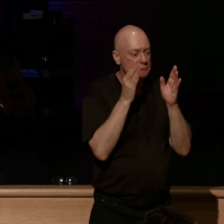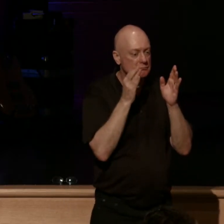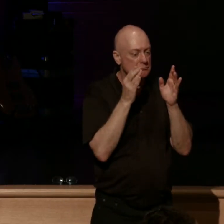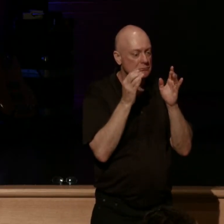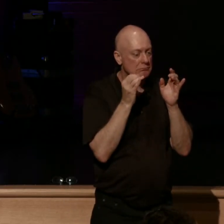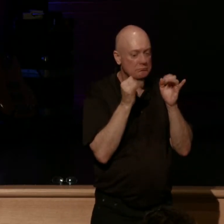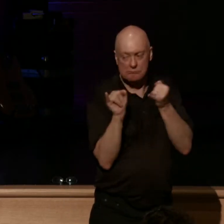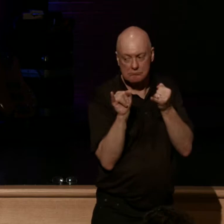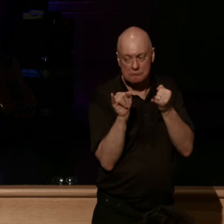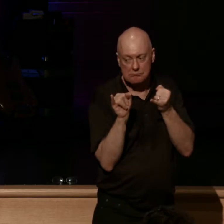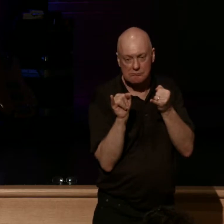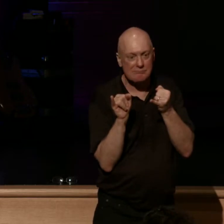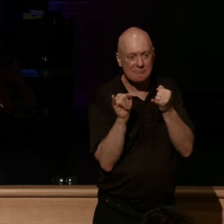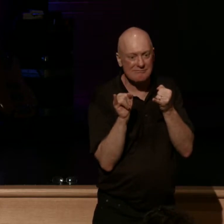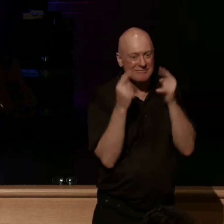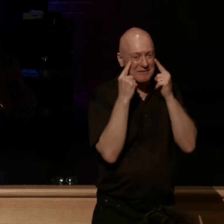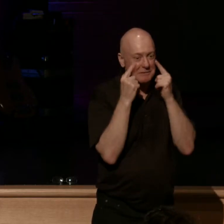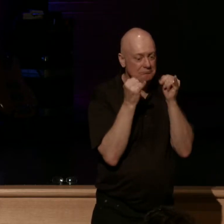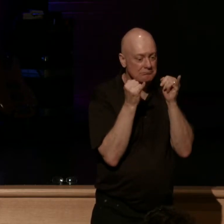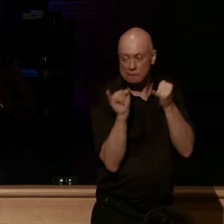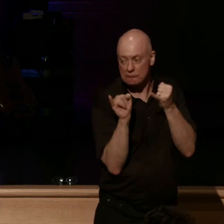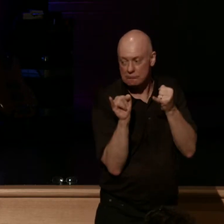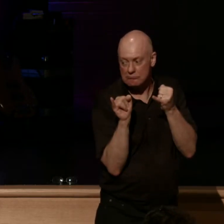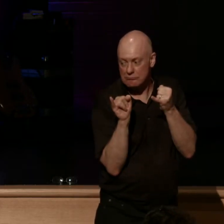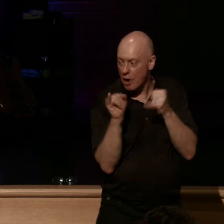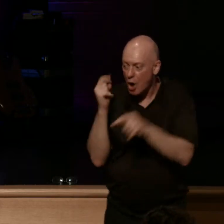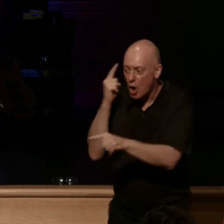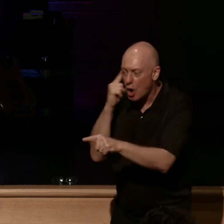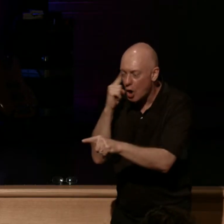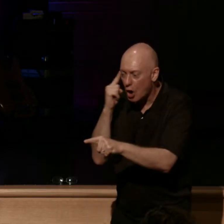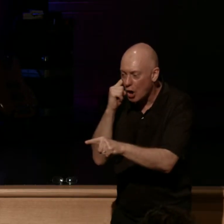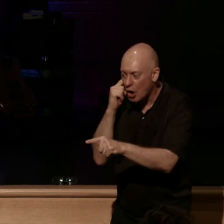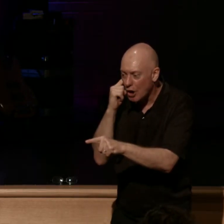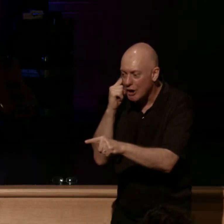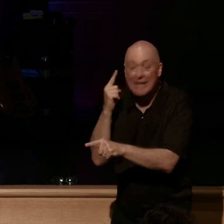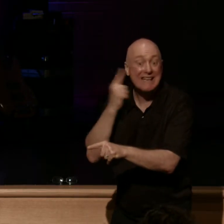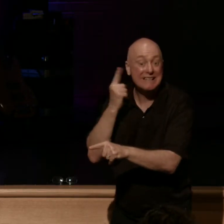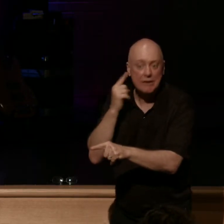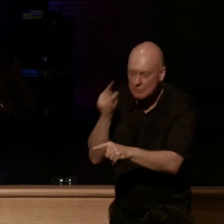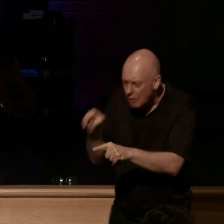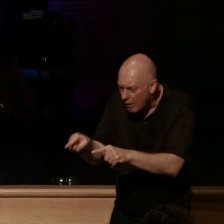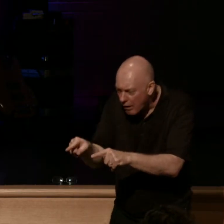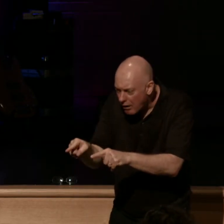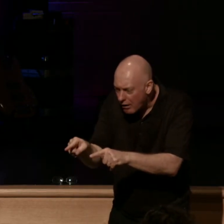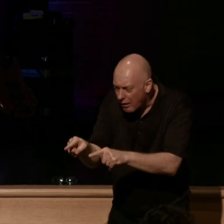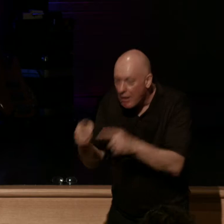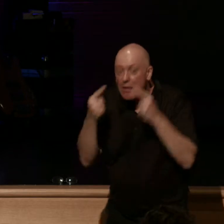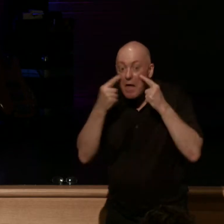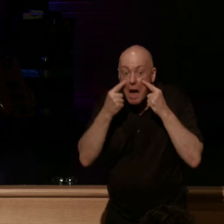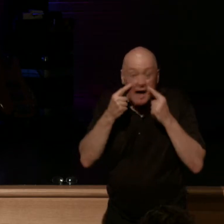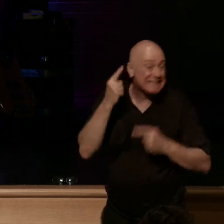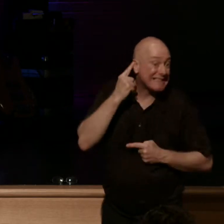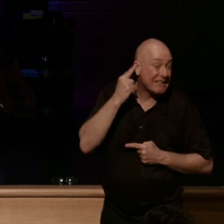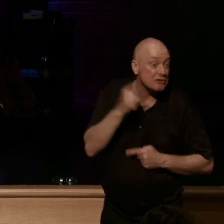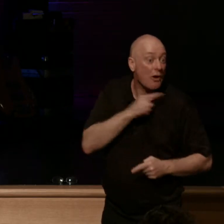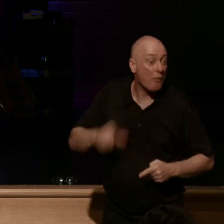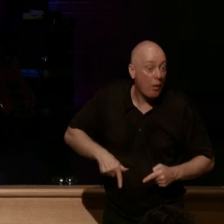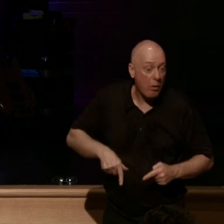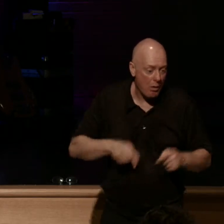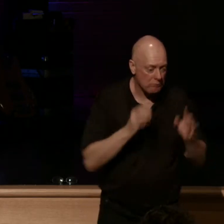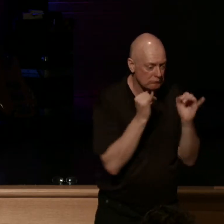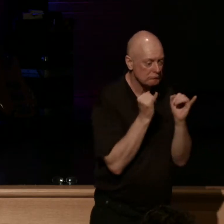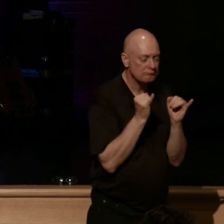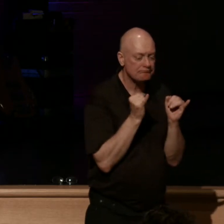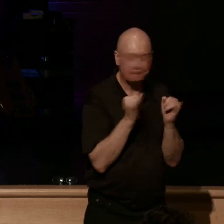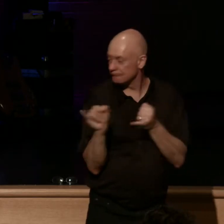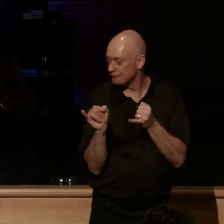ears, okay, or his eyes, and heard them, his ears. The eyes and the ears of the Lord go